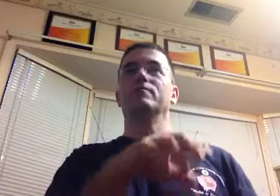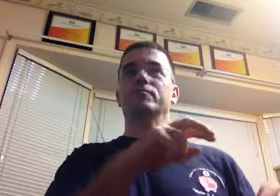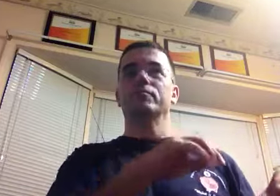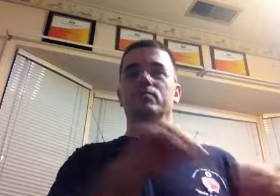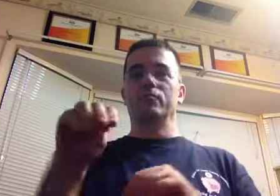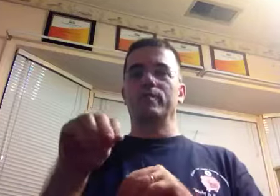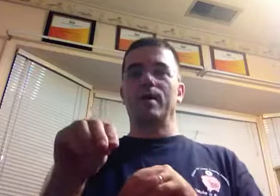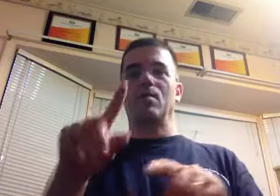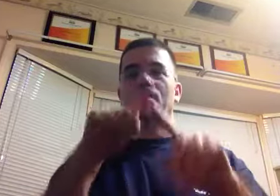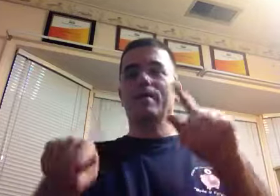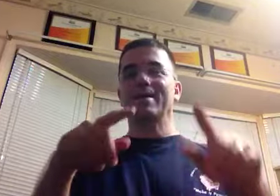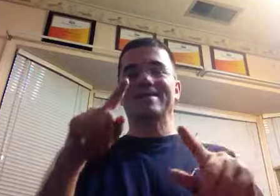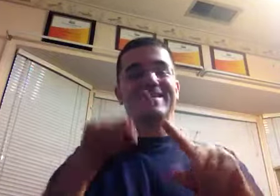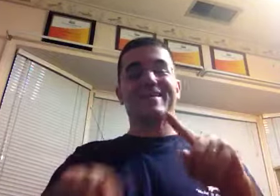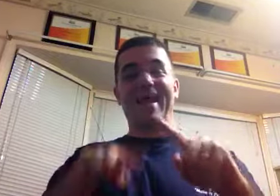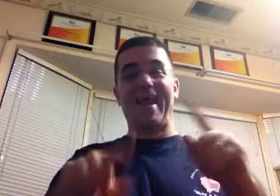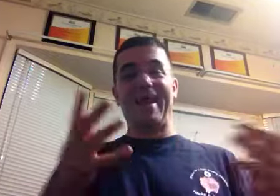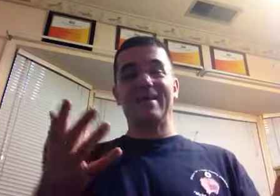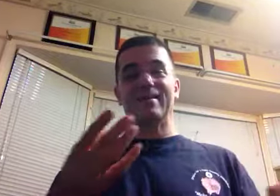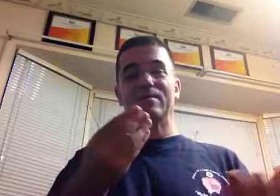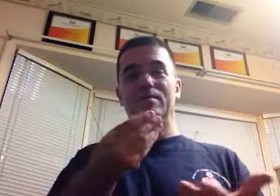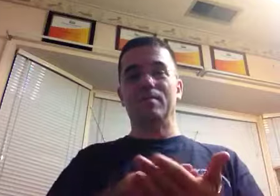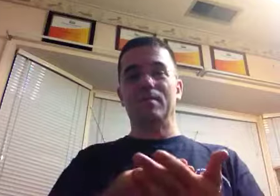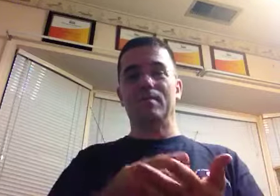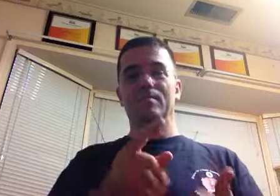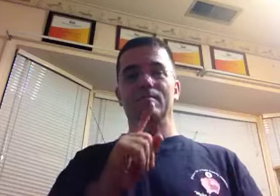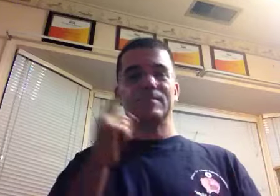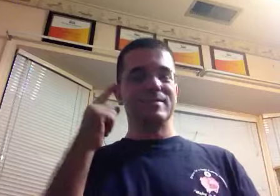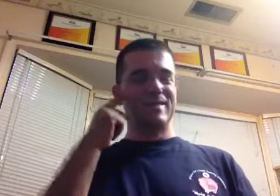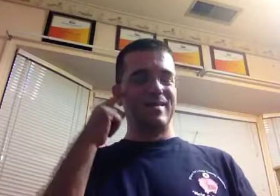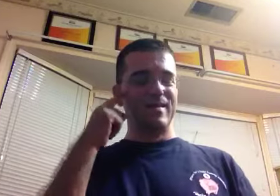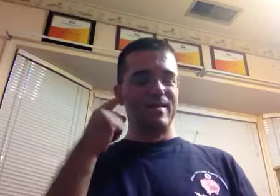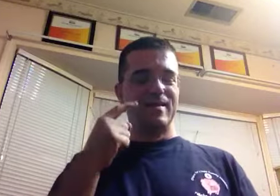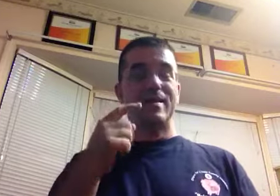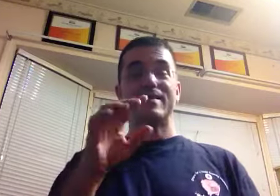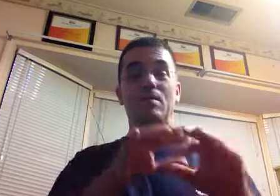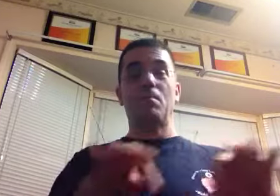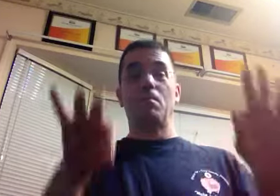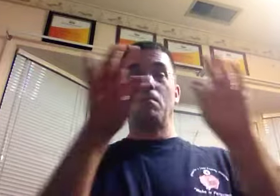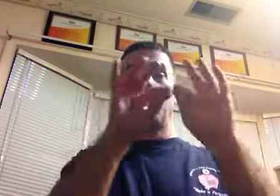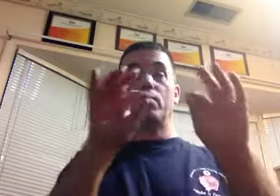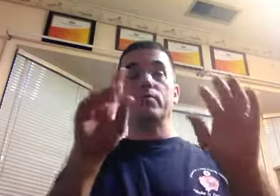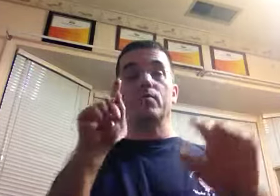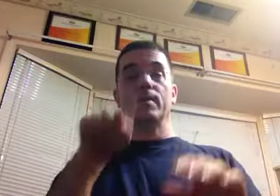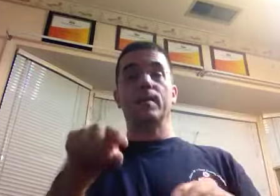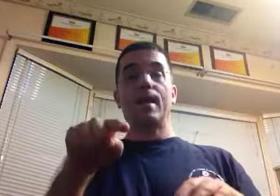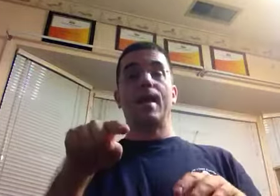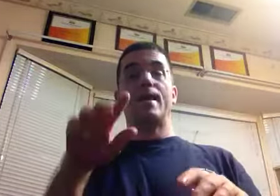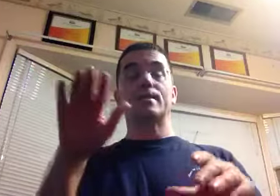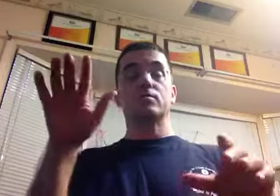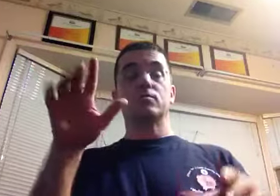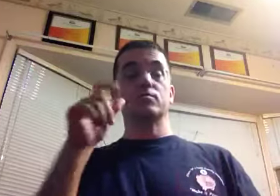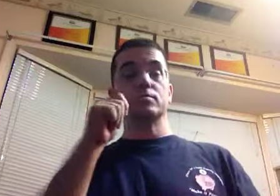the finance to do that right now. Well, I think it's, I think it's important to be at your sister's wedding on the one hand. On the other hand, I think it's a